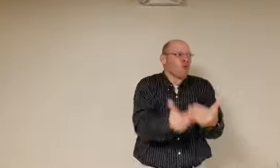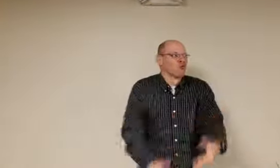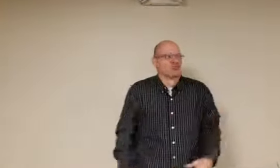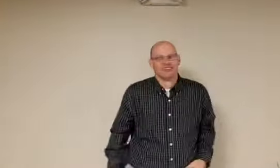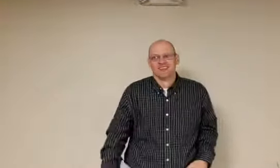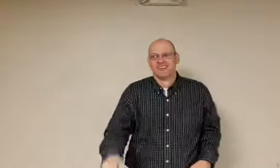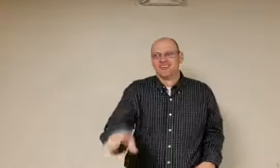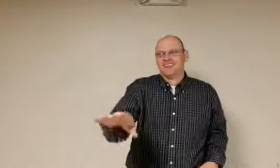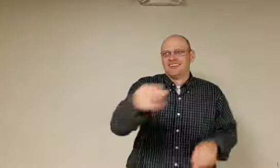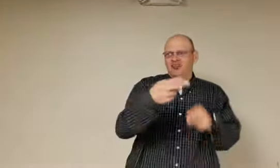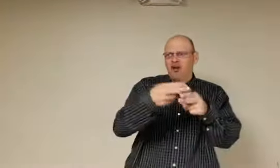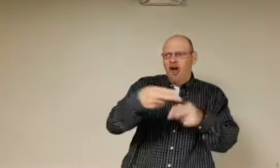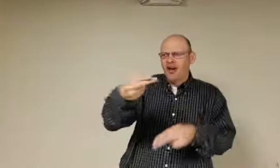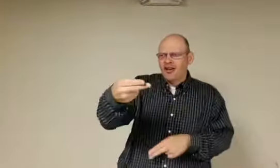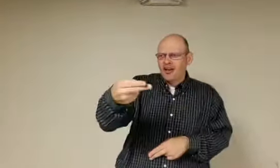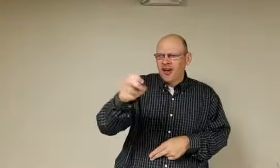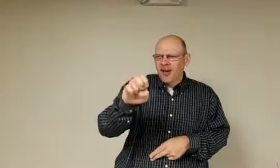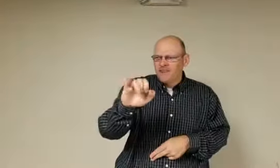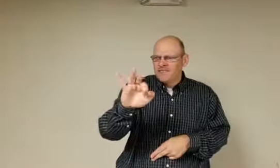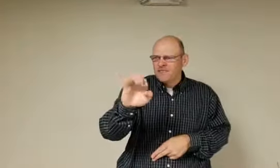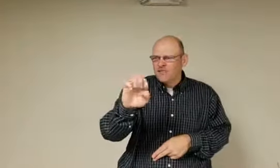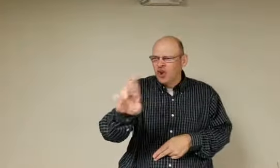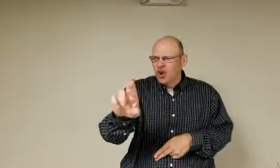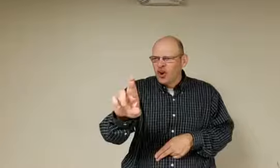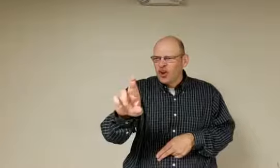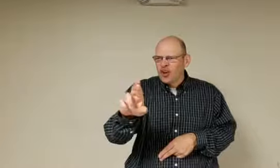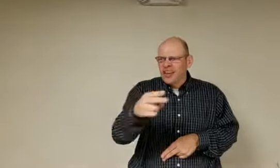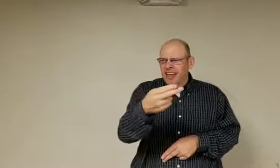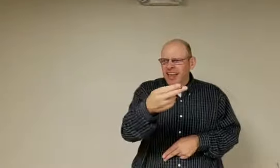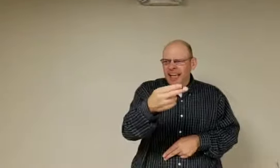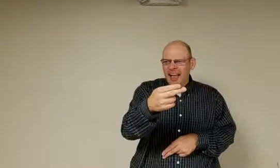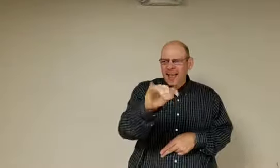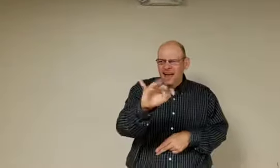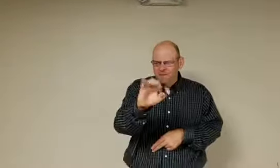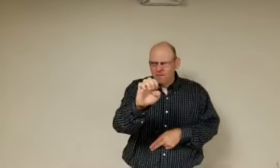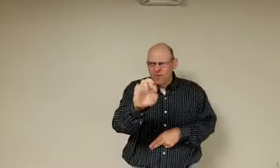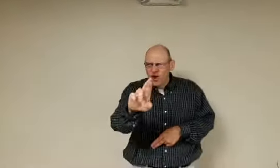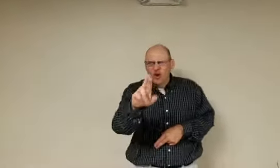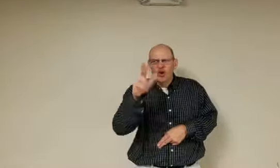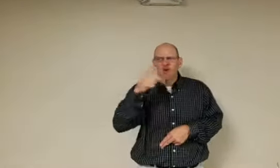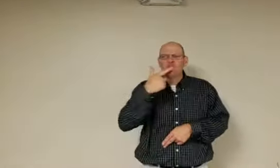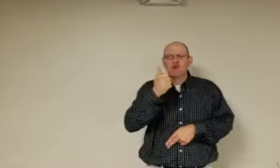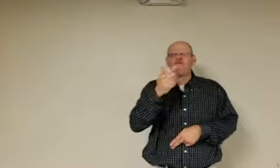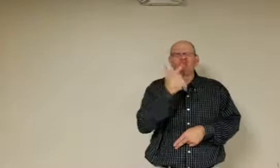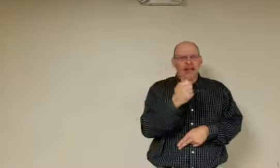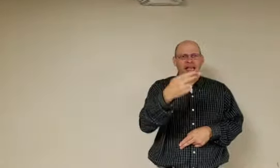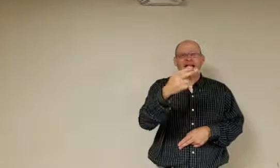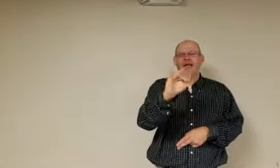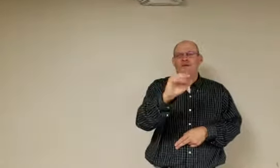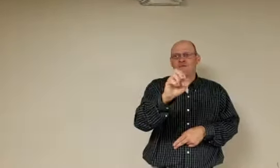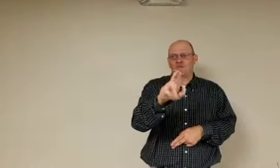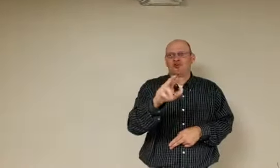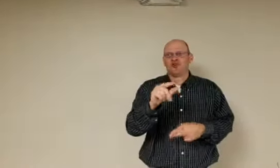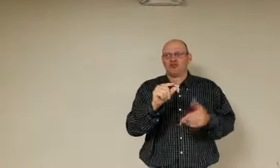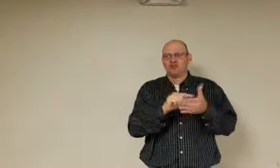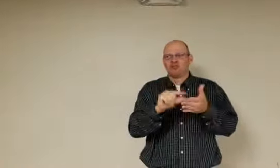we're very close. I was reading, it said, yeah, heifer, the red heifer. It's in scripture, is it